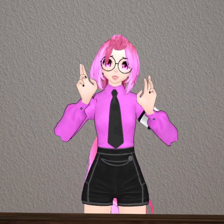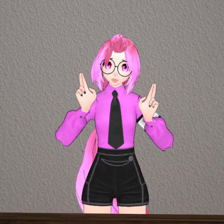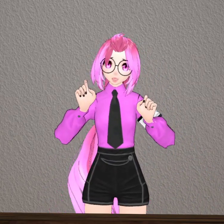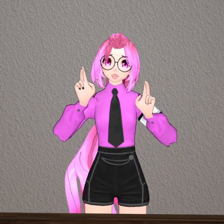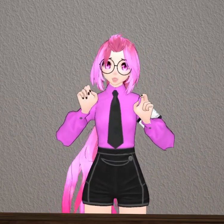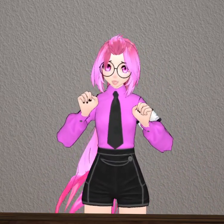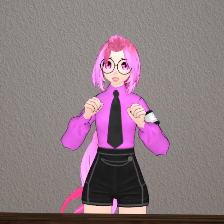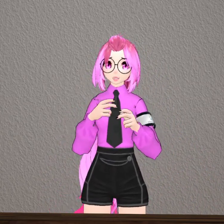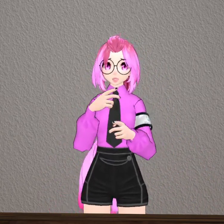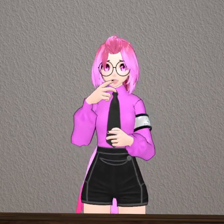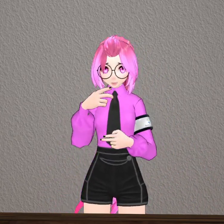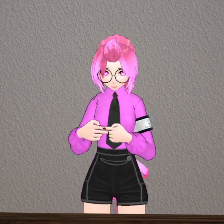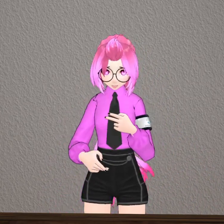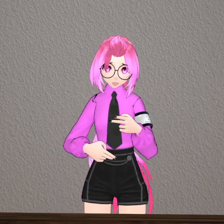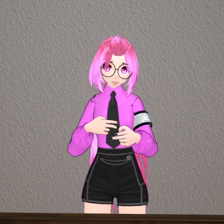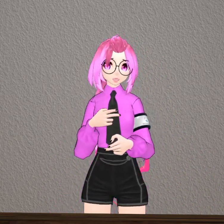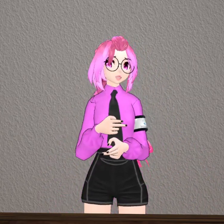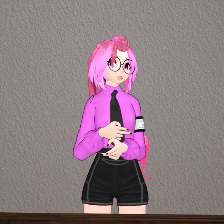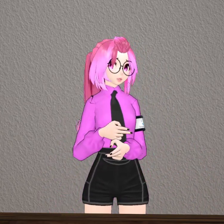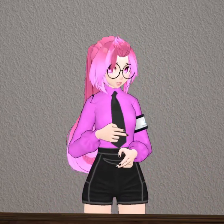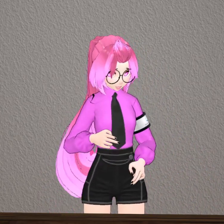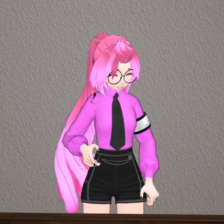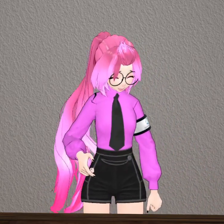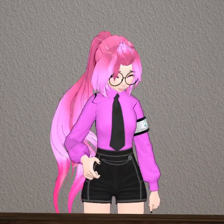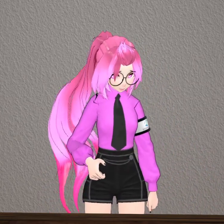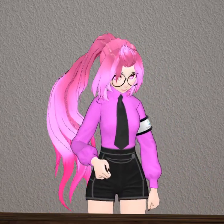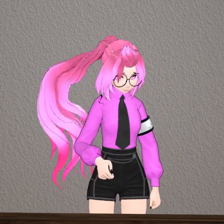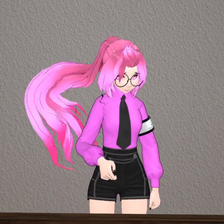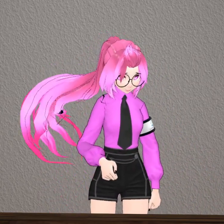the actual textbook definition is kind.